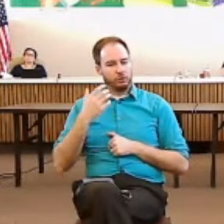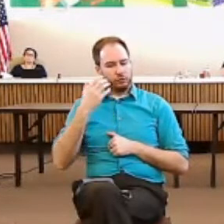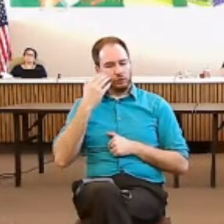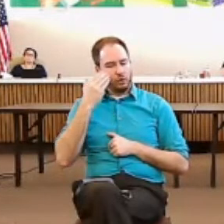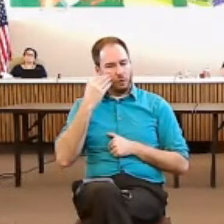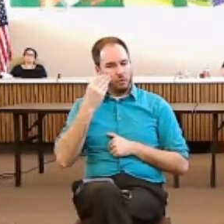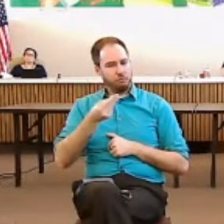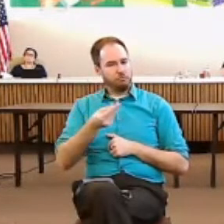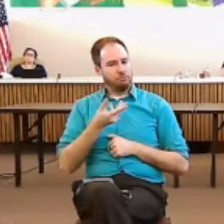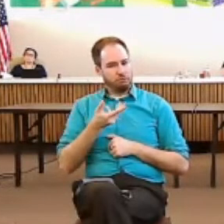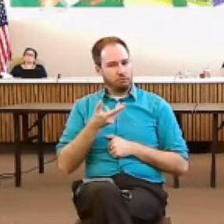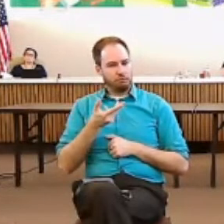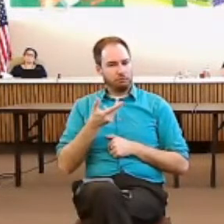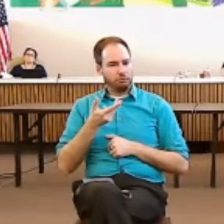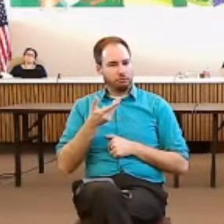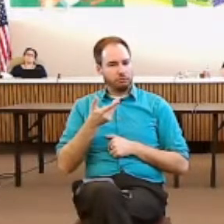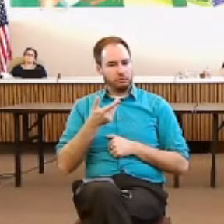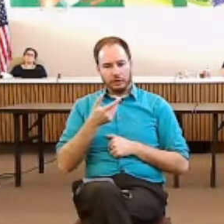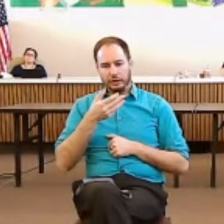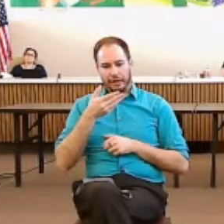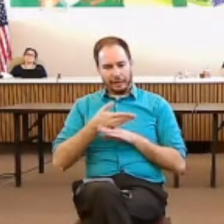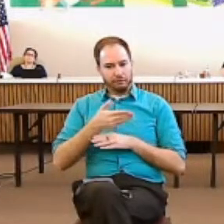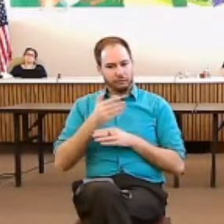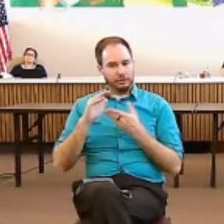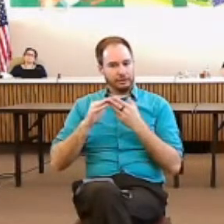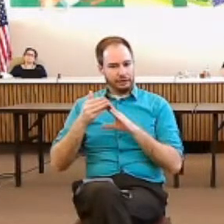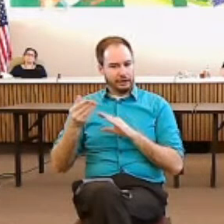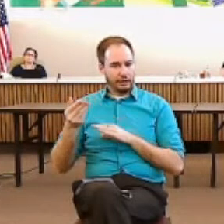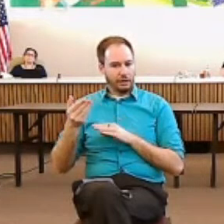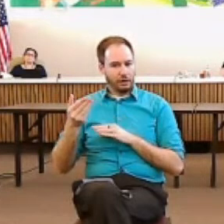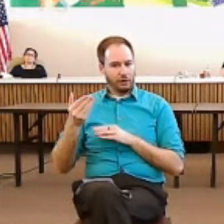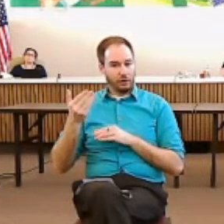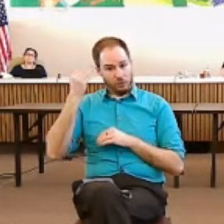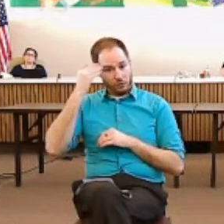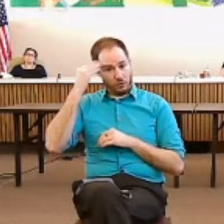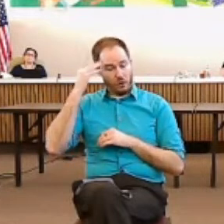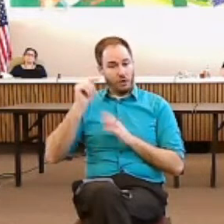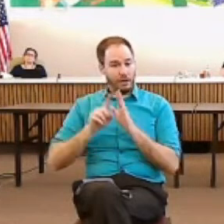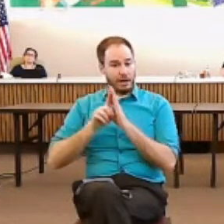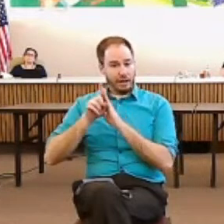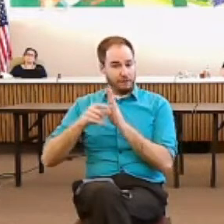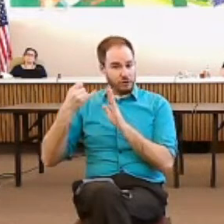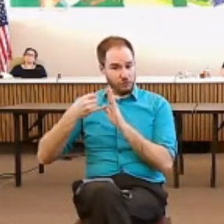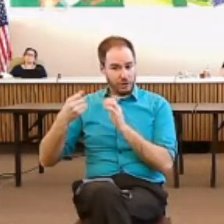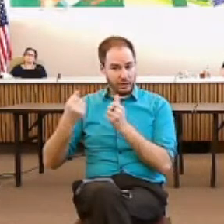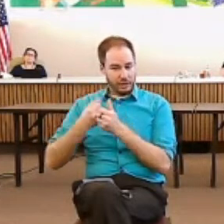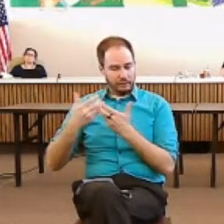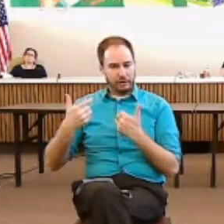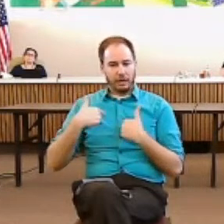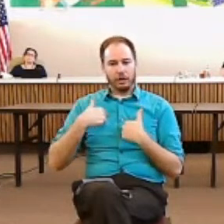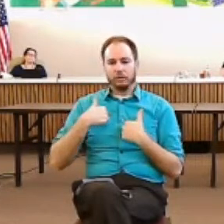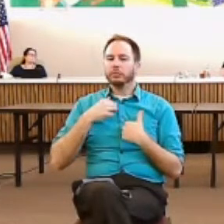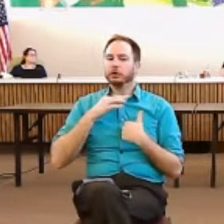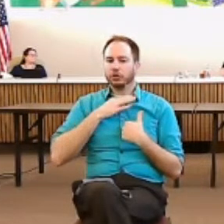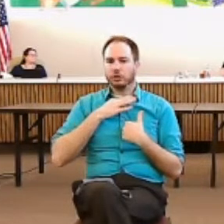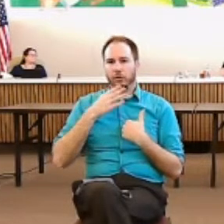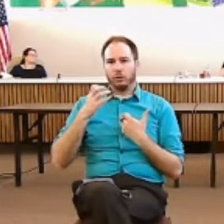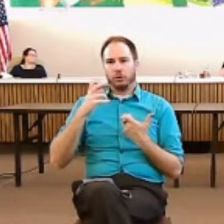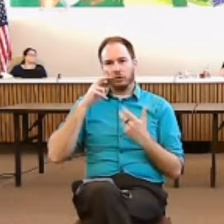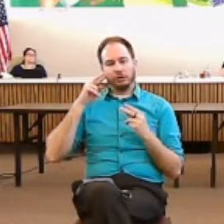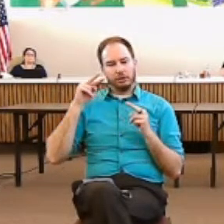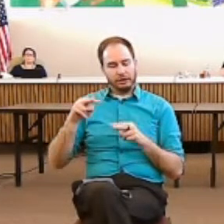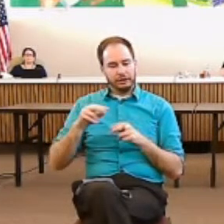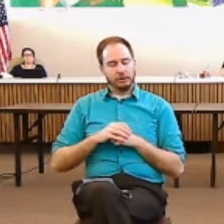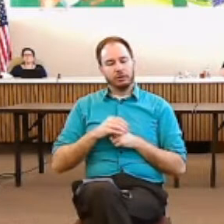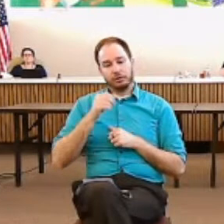made aware of, as soon as the town gets the elevation drawings and everything else done, you